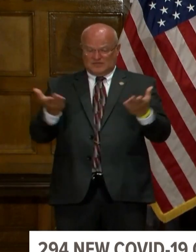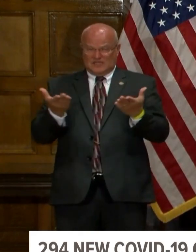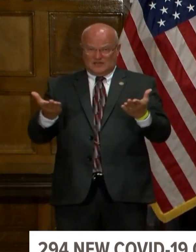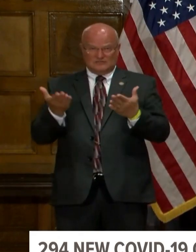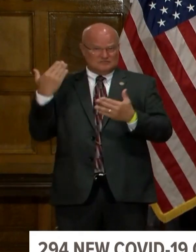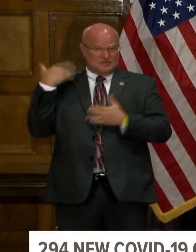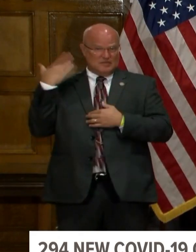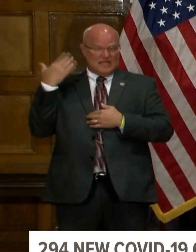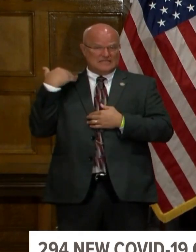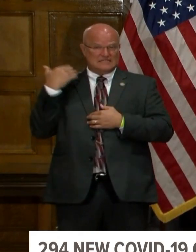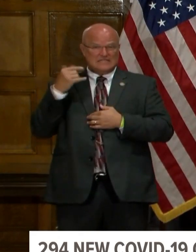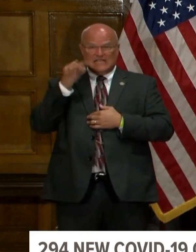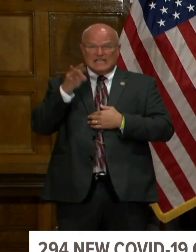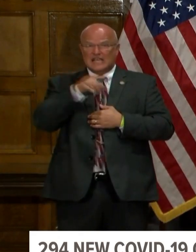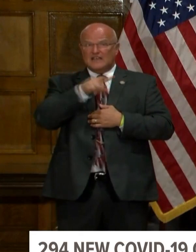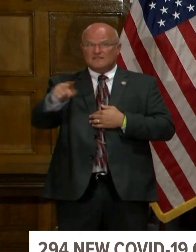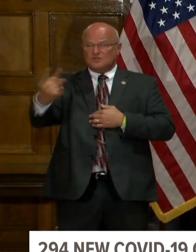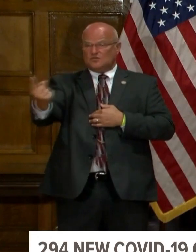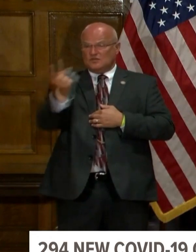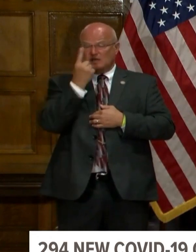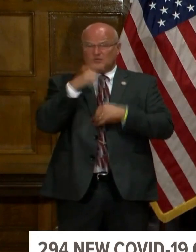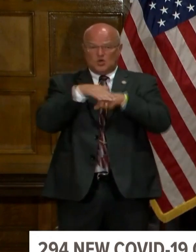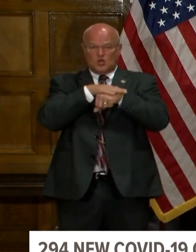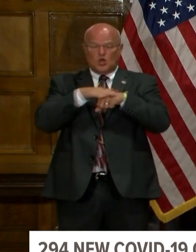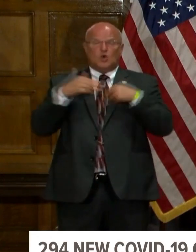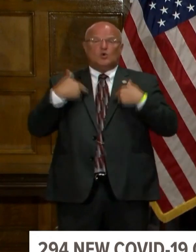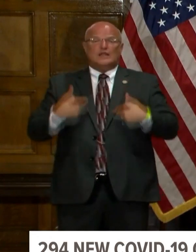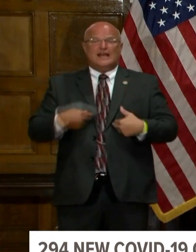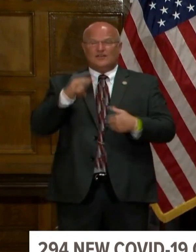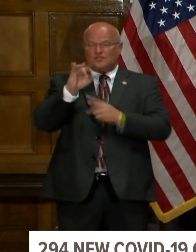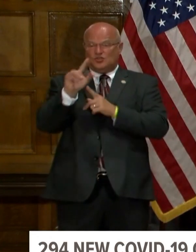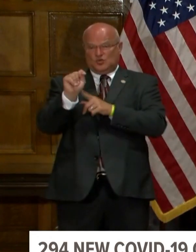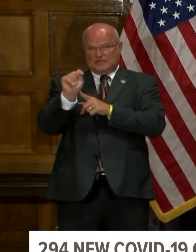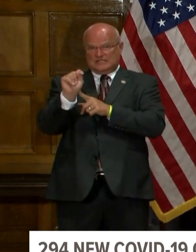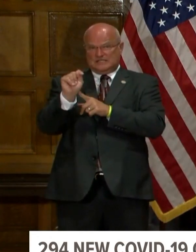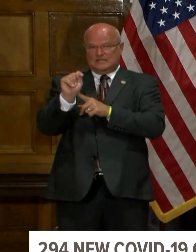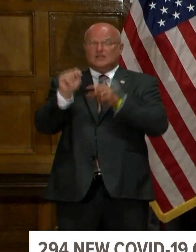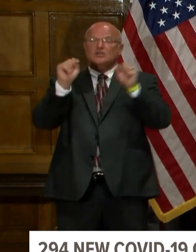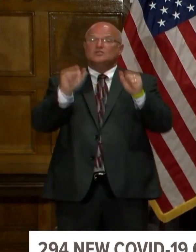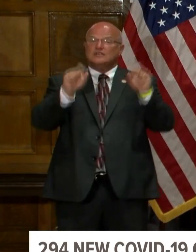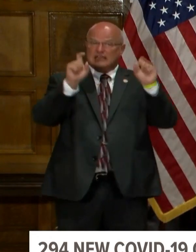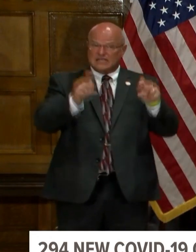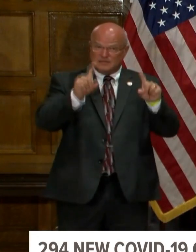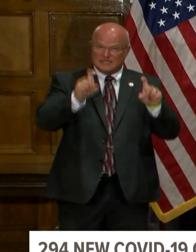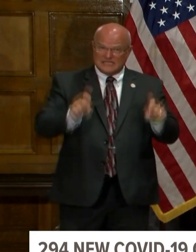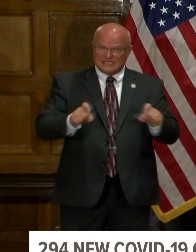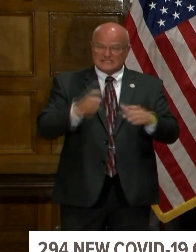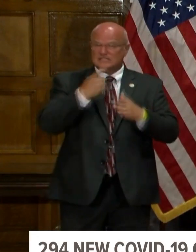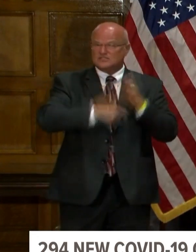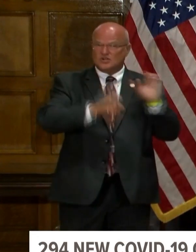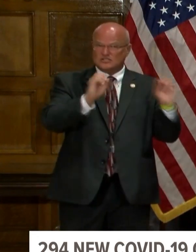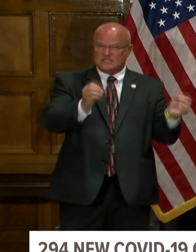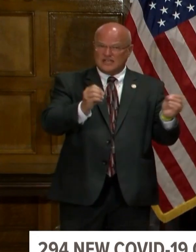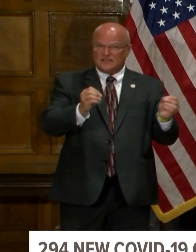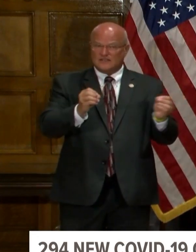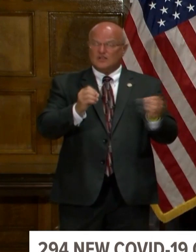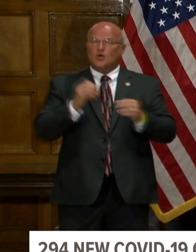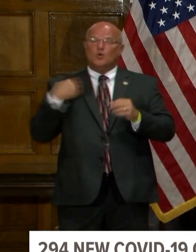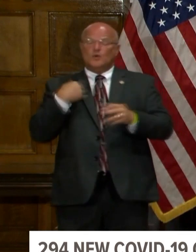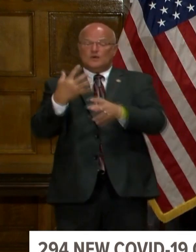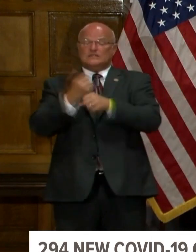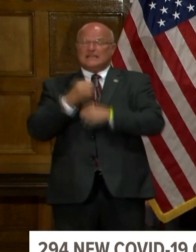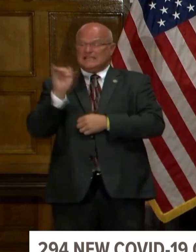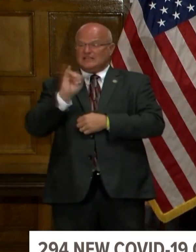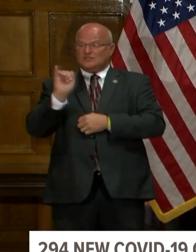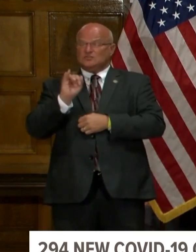in the past. If you come to a local health unit, you can be tested free of charge. We'll take your insurance